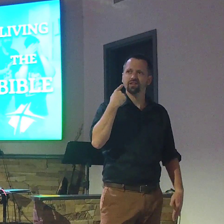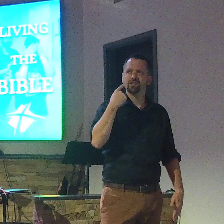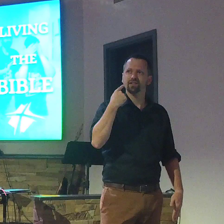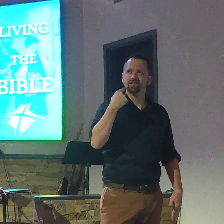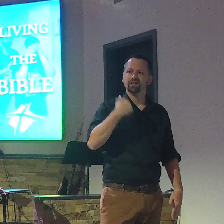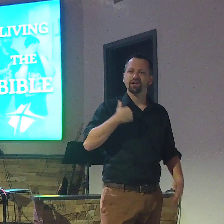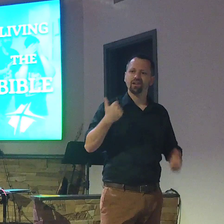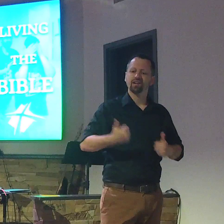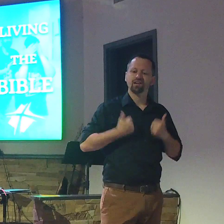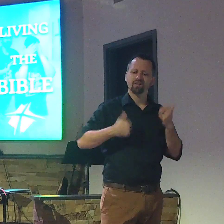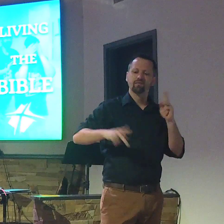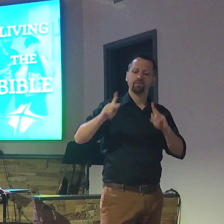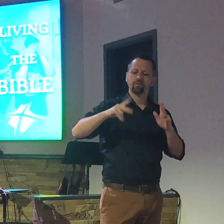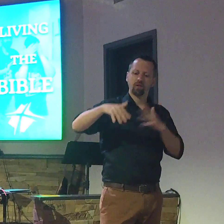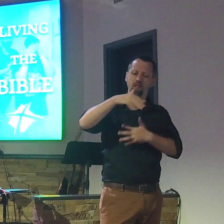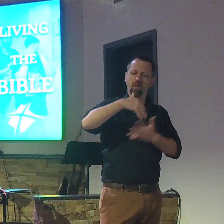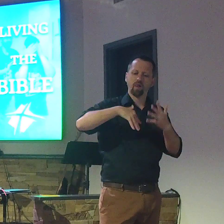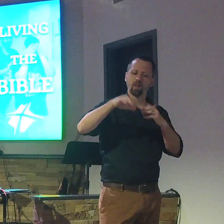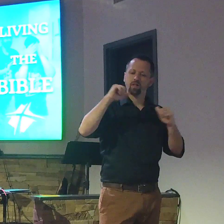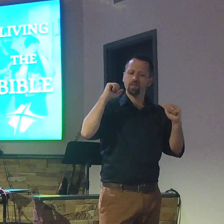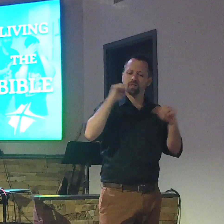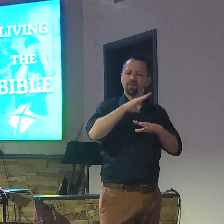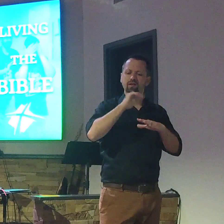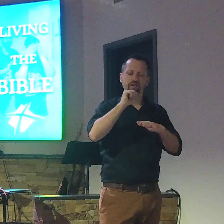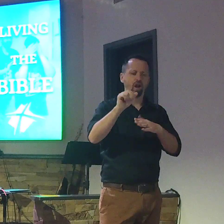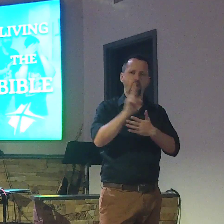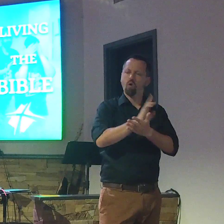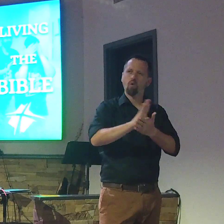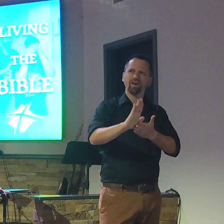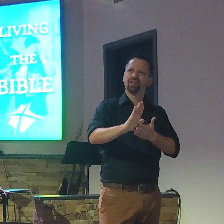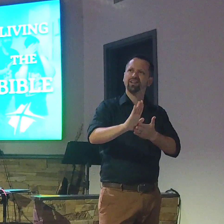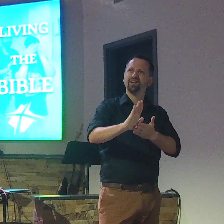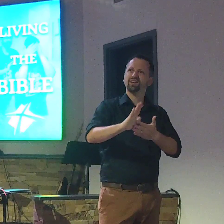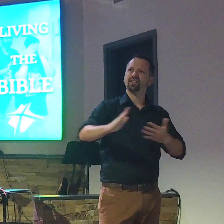I dwell among unclean people, unholy people."